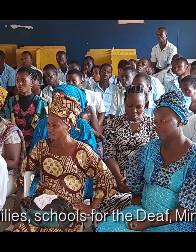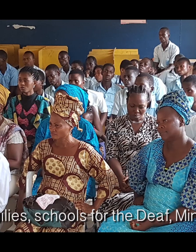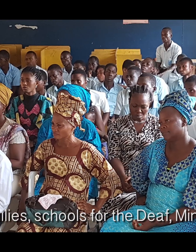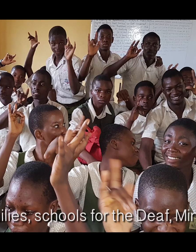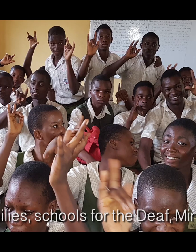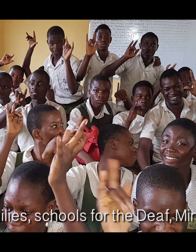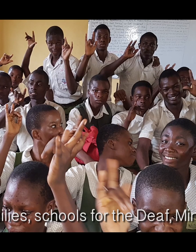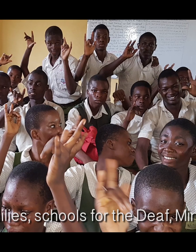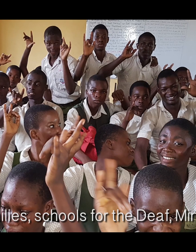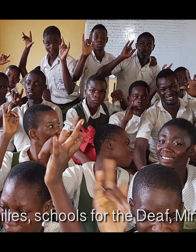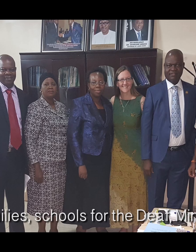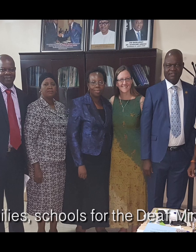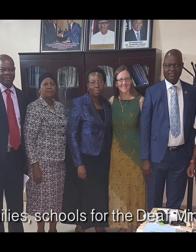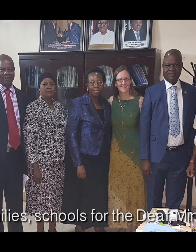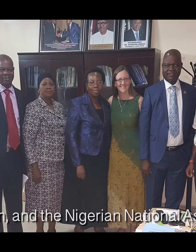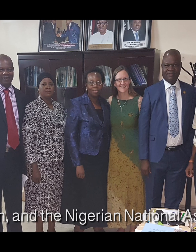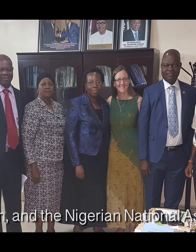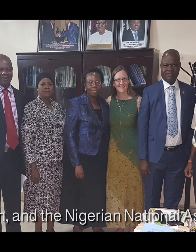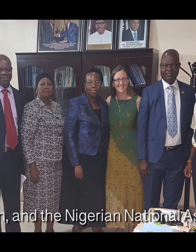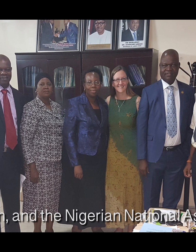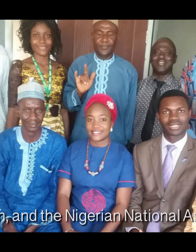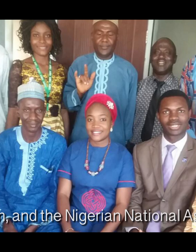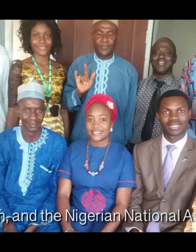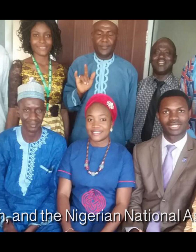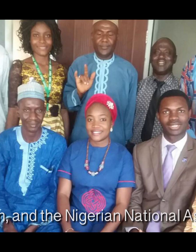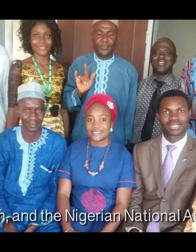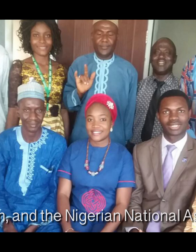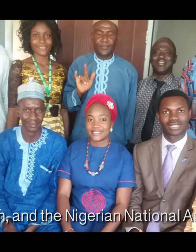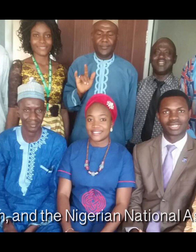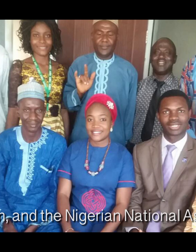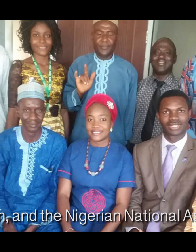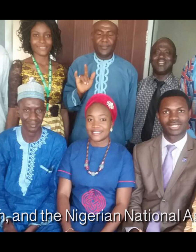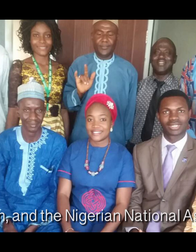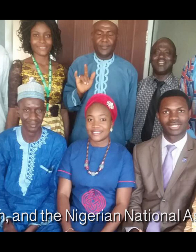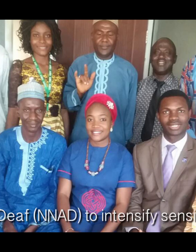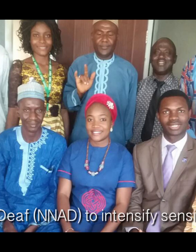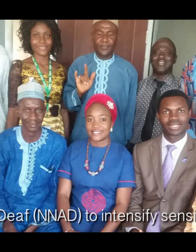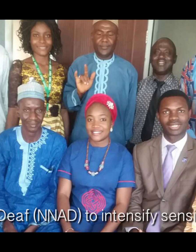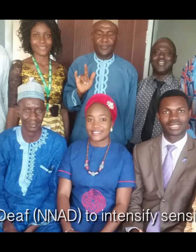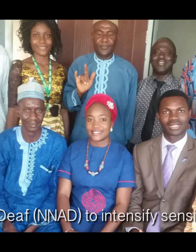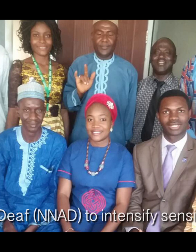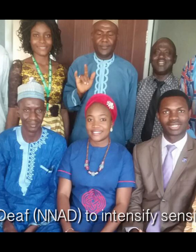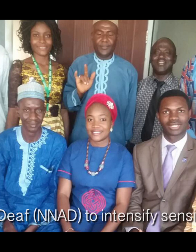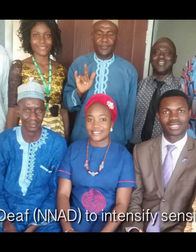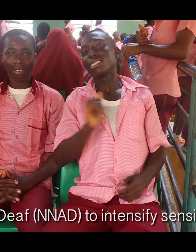schools for the deaf, ministries of education, and the Nigerian National Association of the Deaf. 9 To